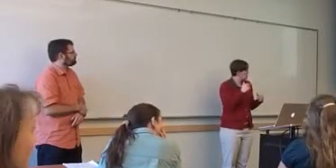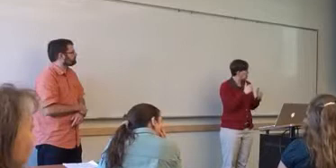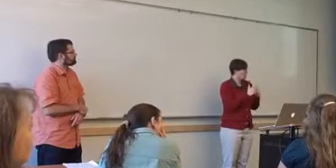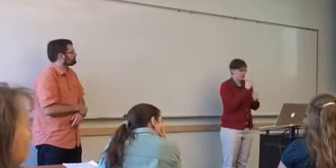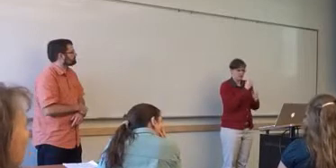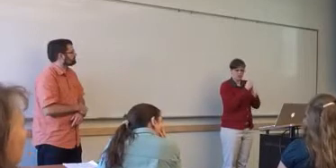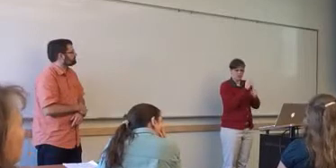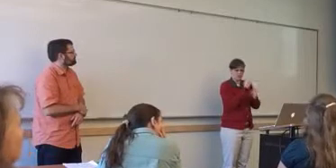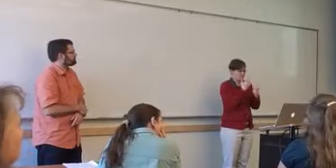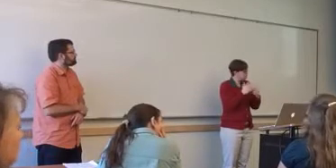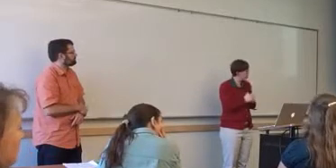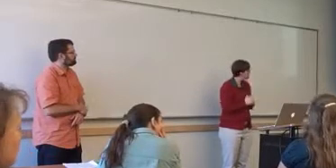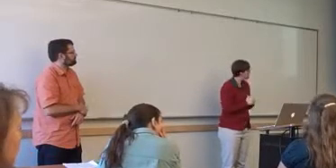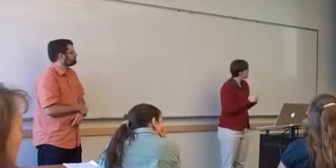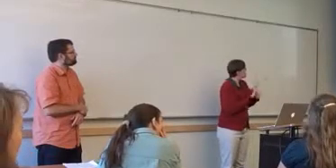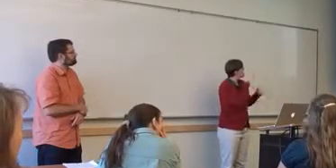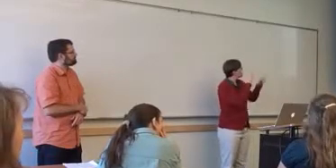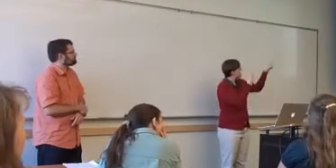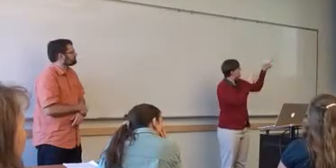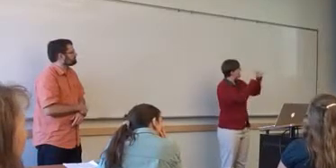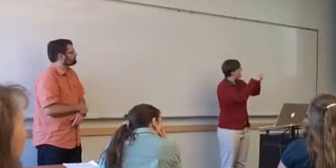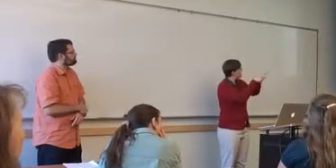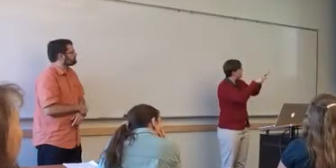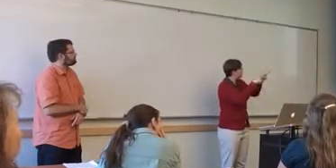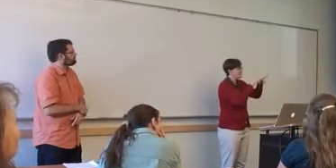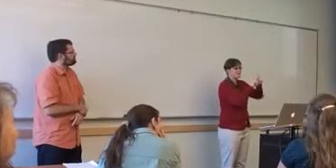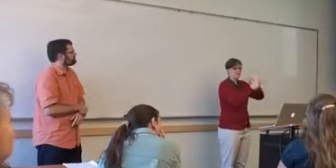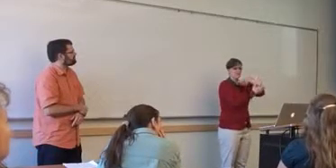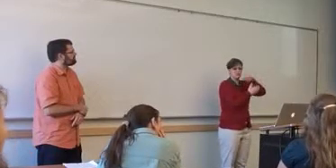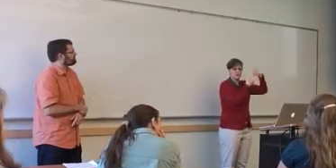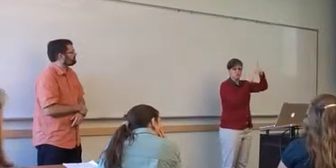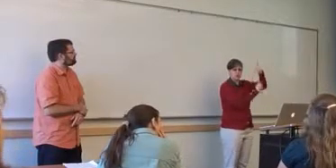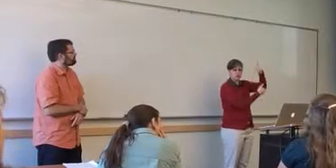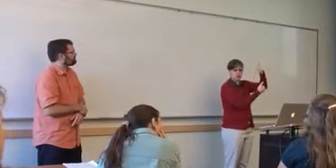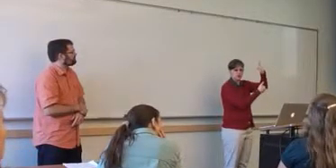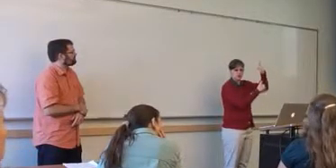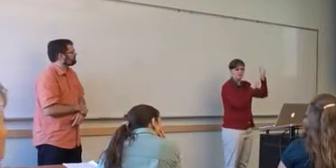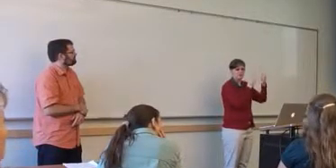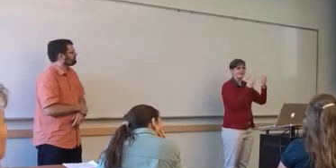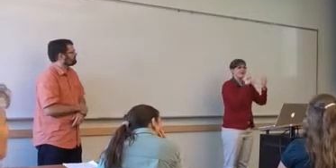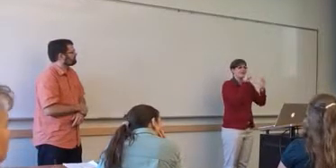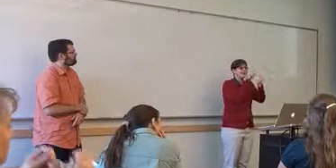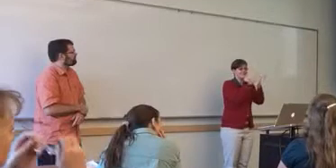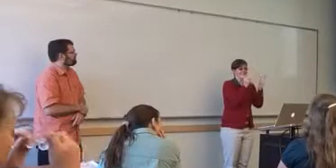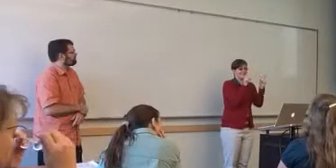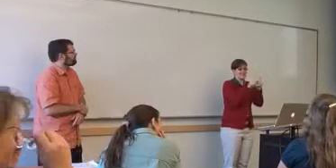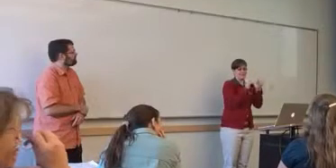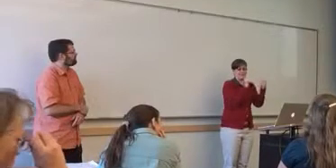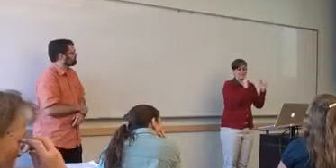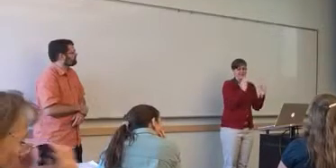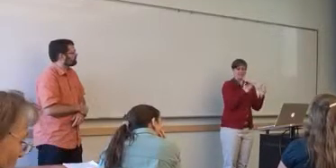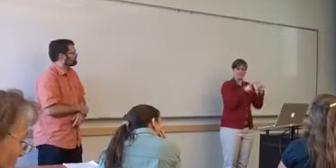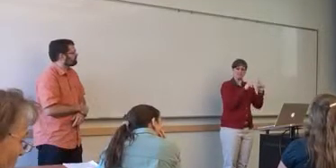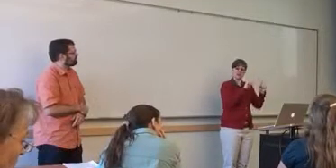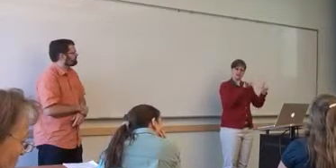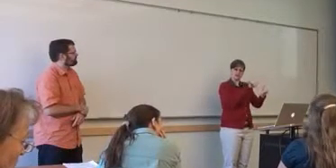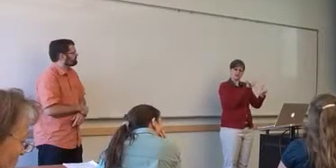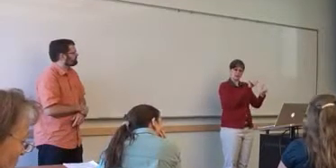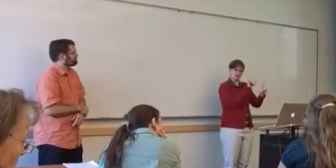accurate it is, but it seems pretty right. You can see American Sign Language. It's not the exact same as